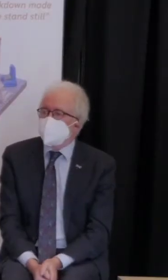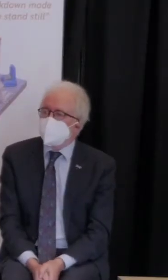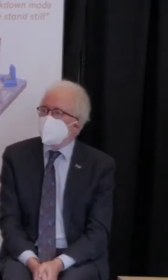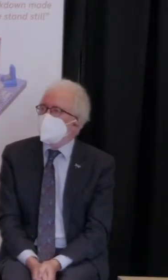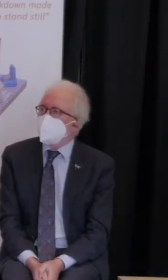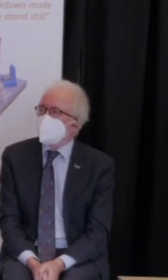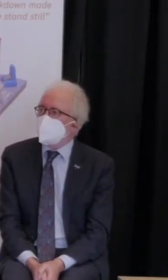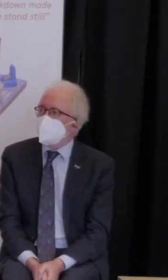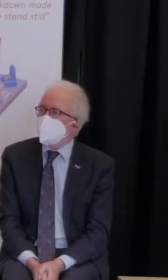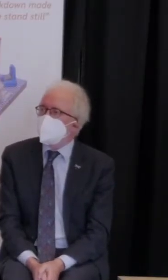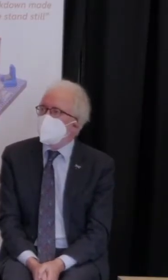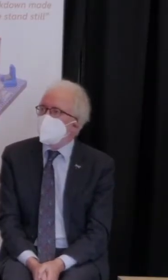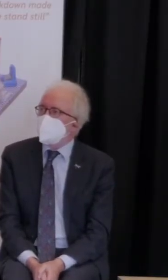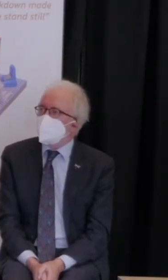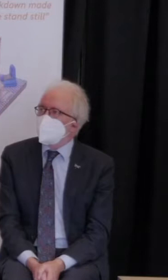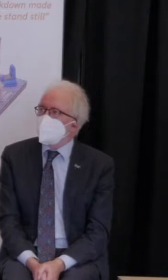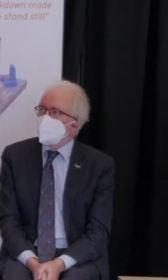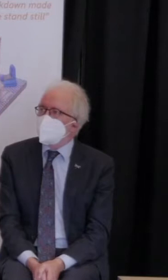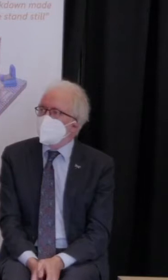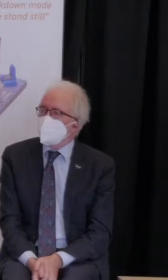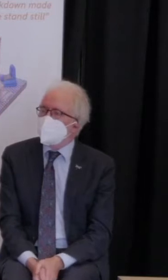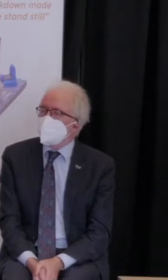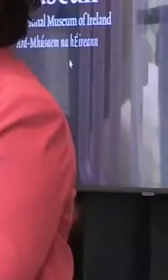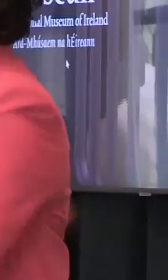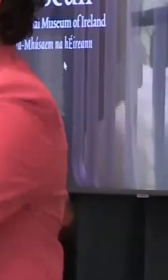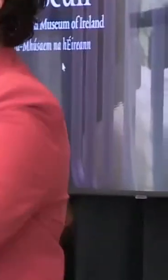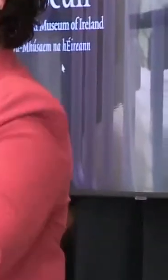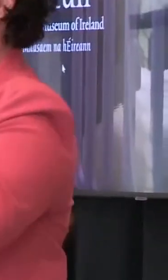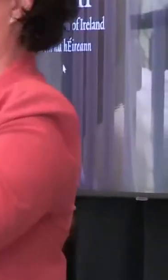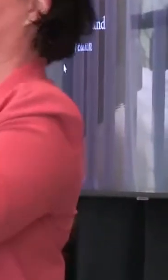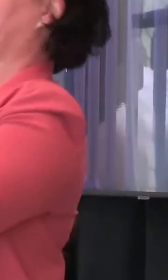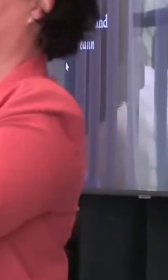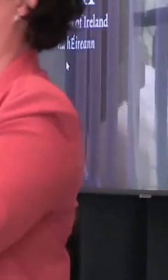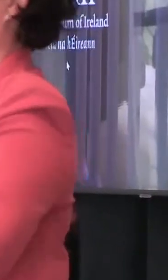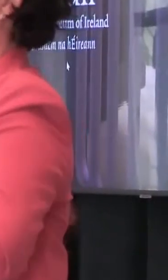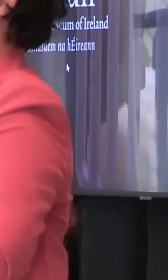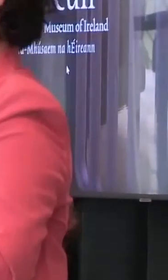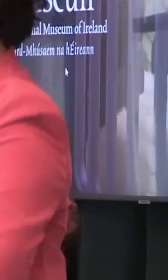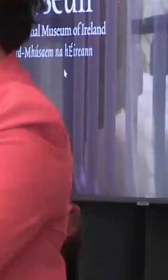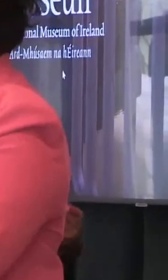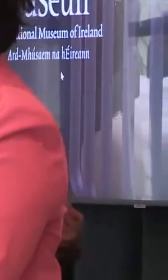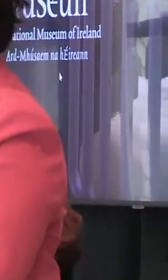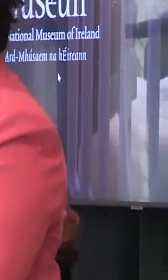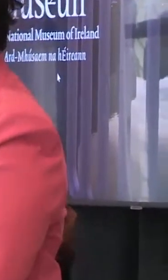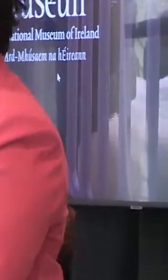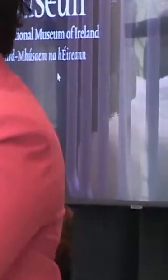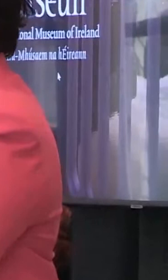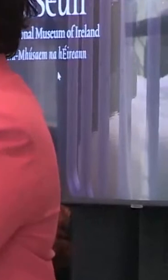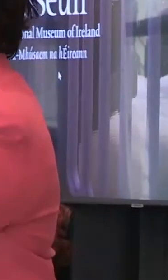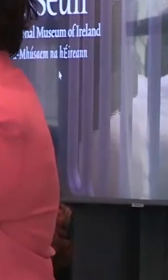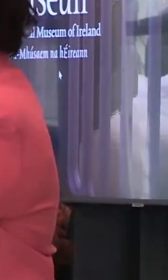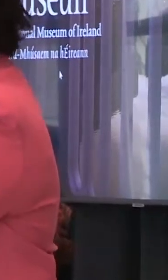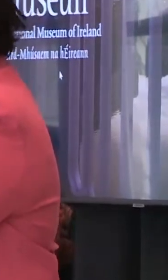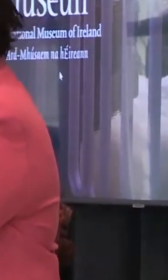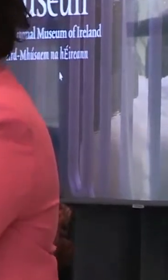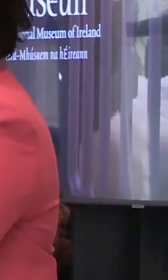Irina, thank you so much. And it's not very easy to get up and stand in front of a room full of people and tell them about your experience, and you did it incredibly eloquently.